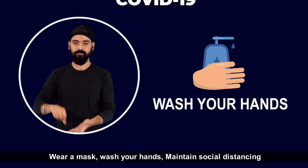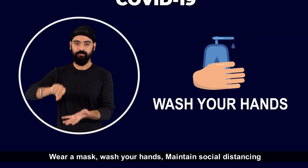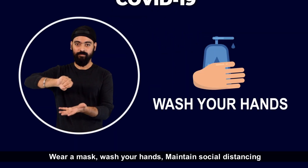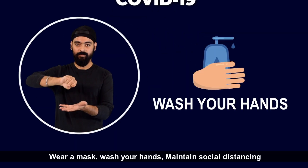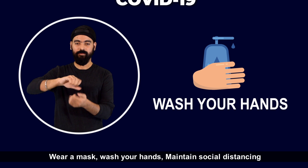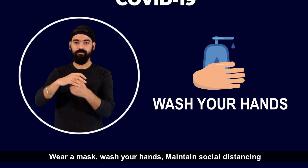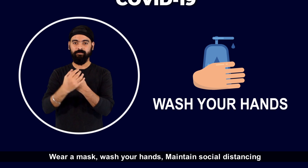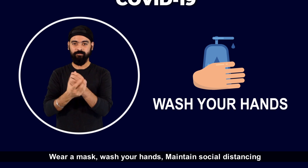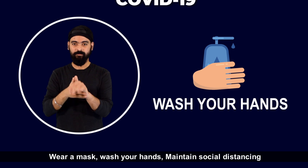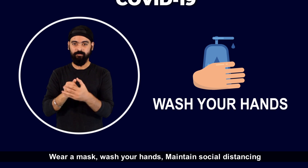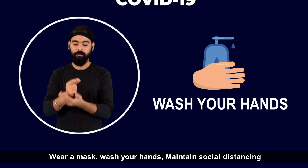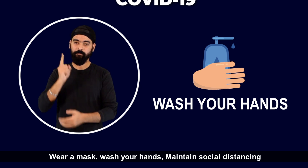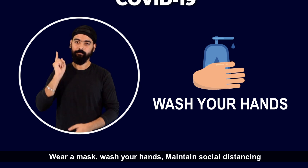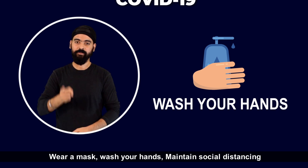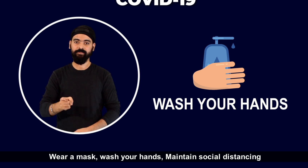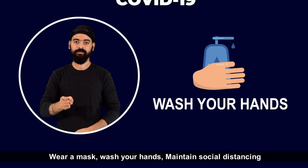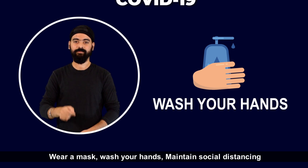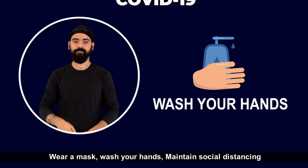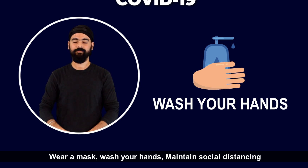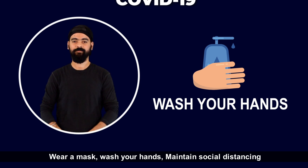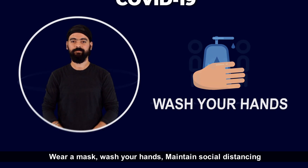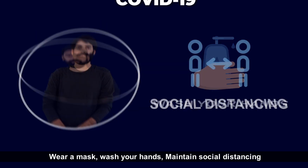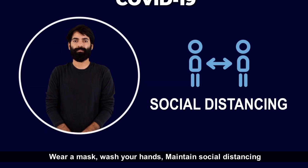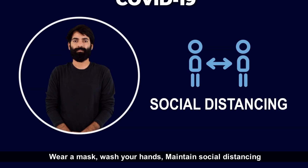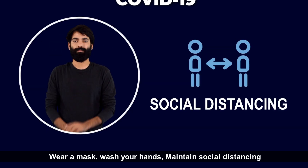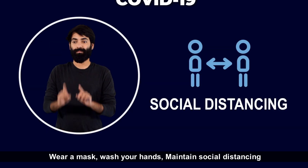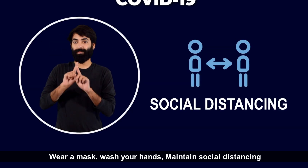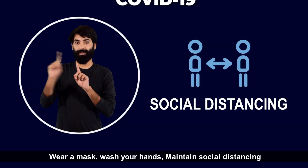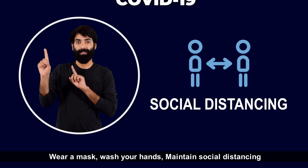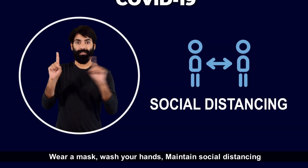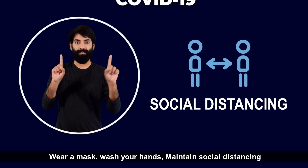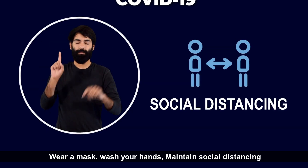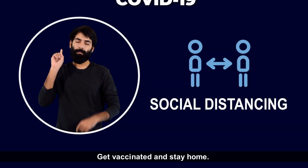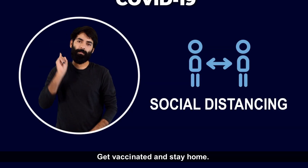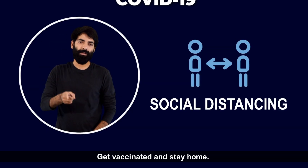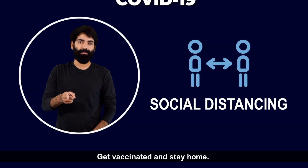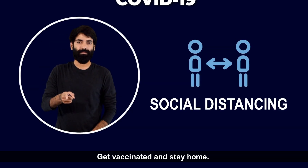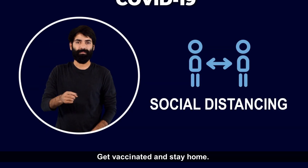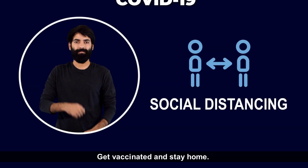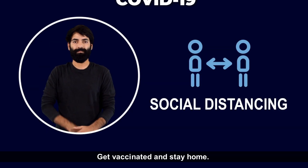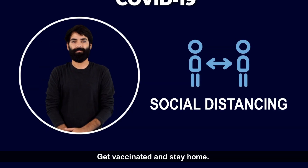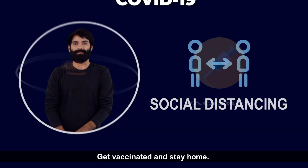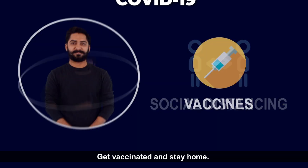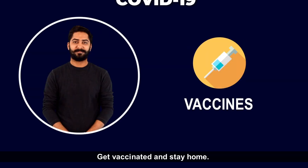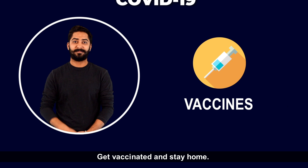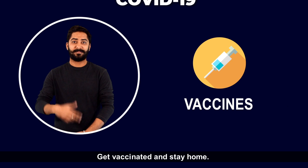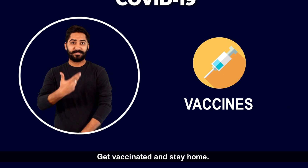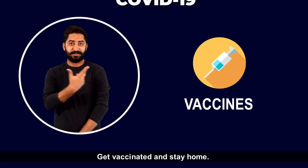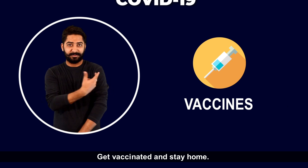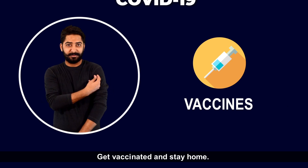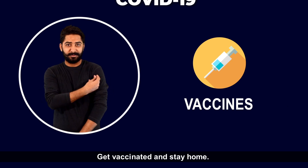Wash your hands Maintain social distancing Get vaccinated and stay home